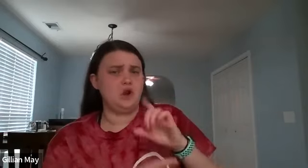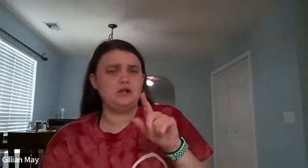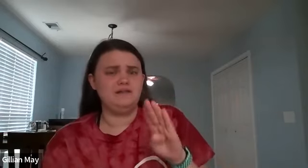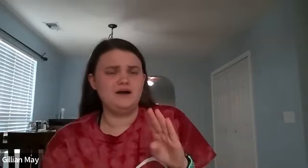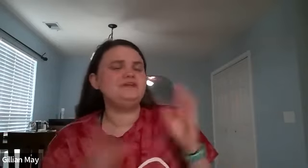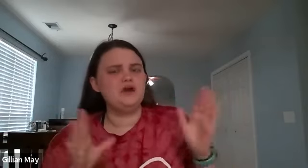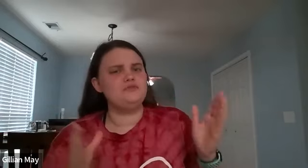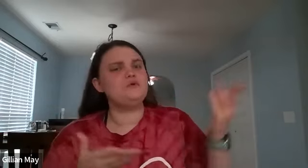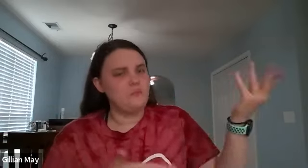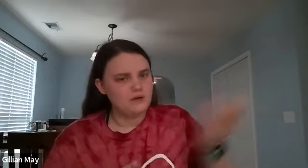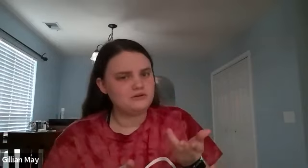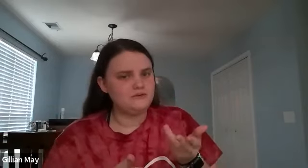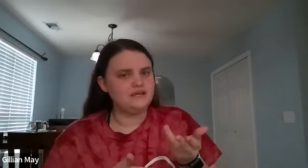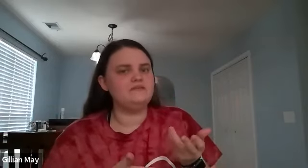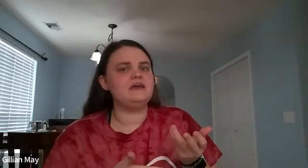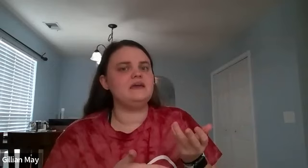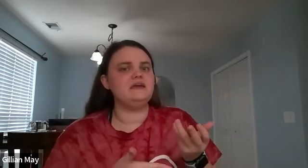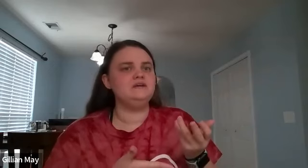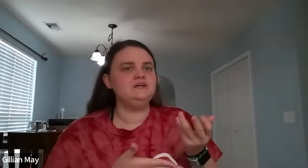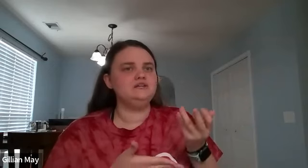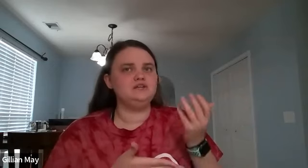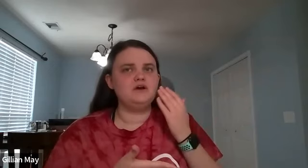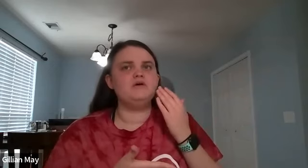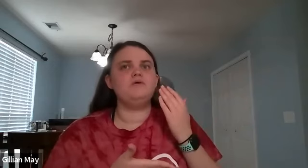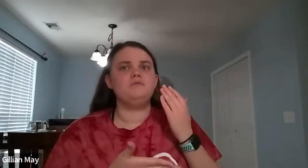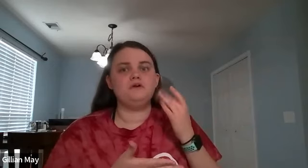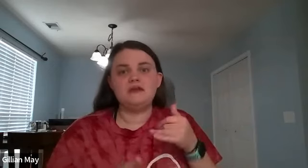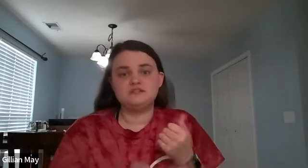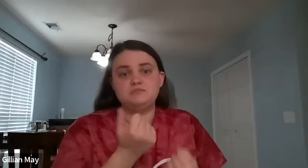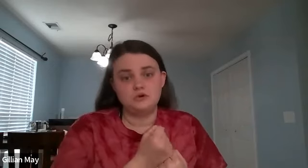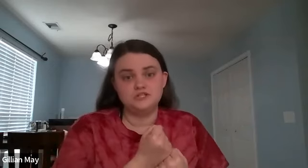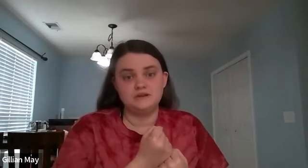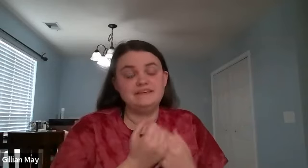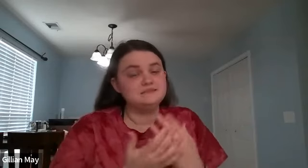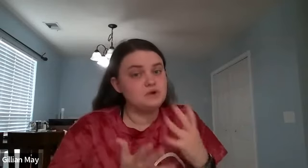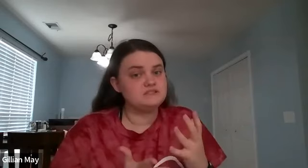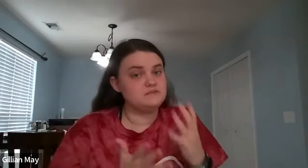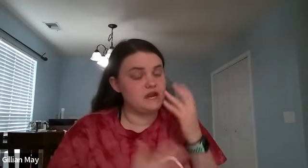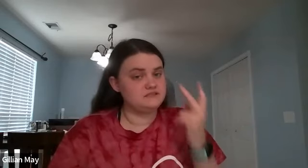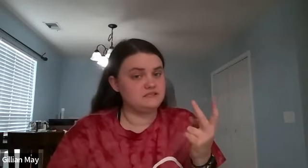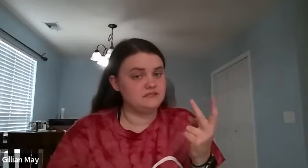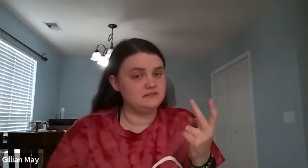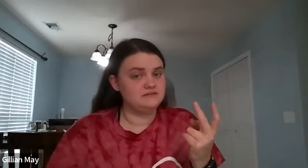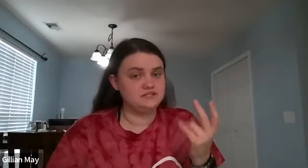our club. Like, no, they're welcoming and they, are there to support you. At least most of them that I've seen. Because,